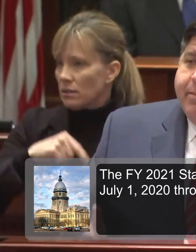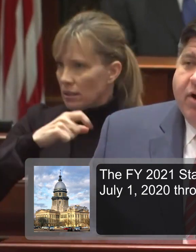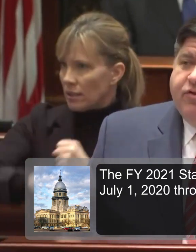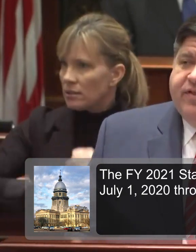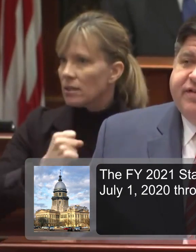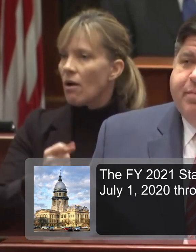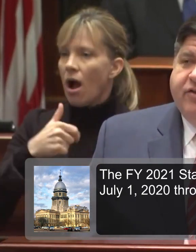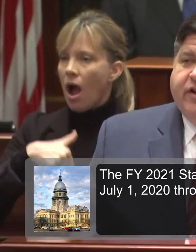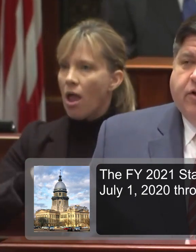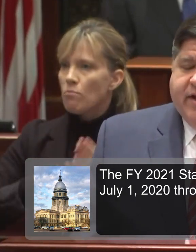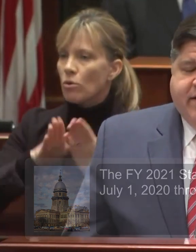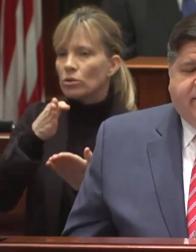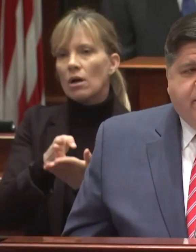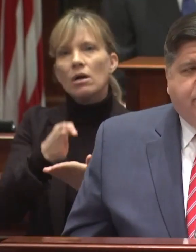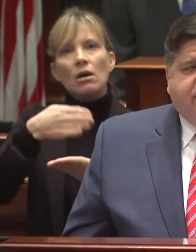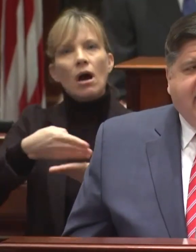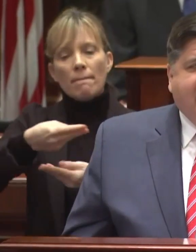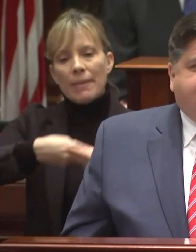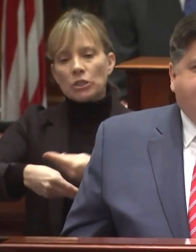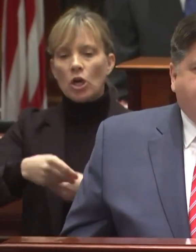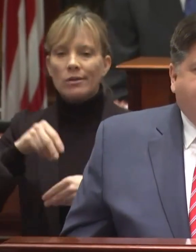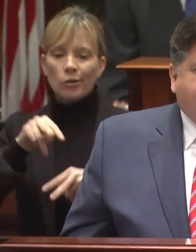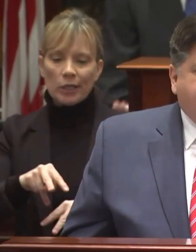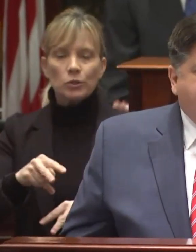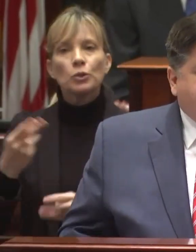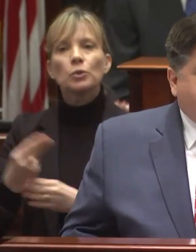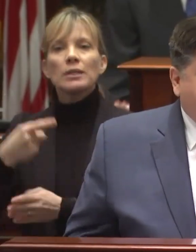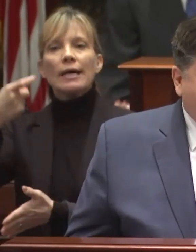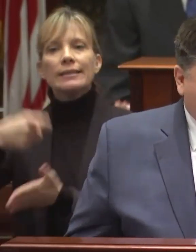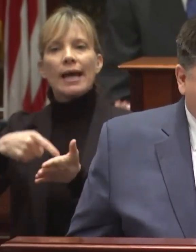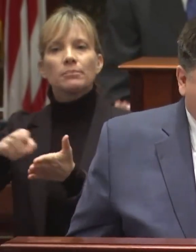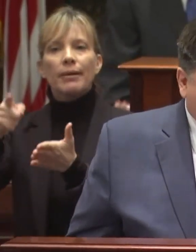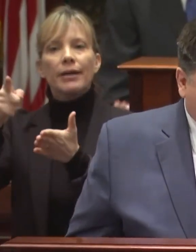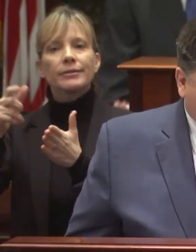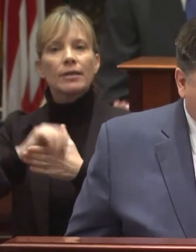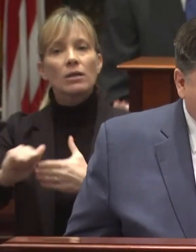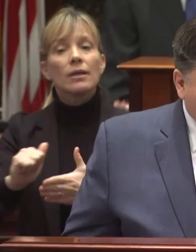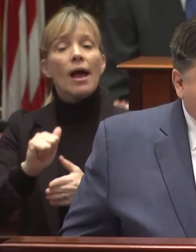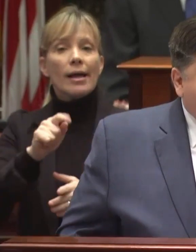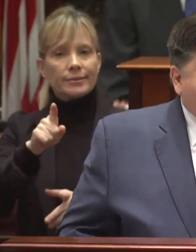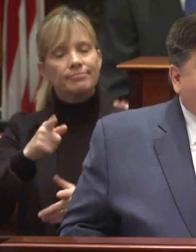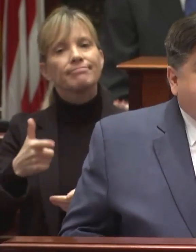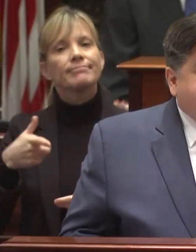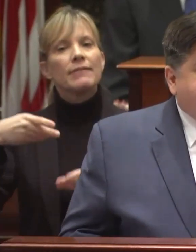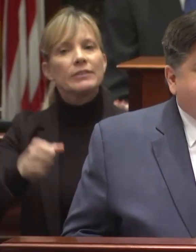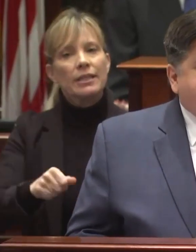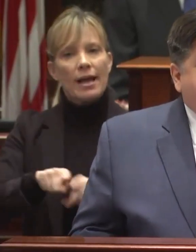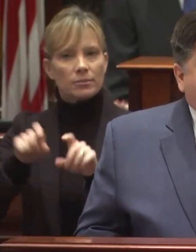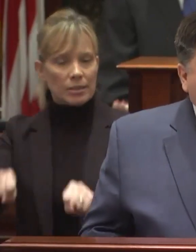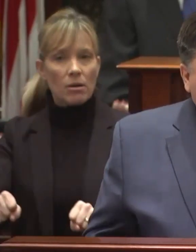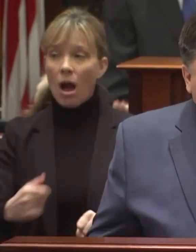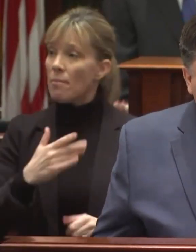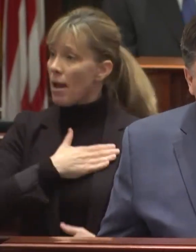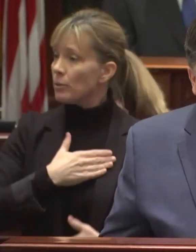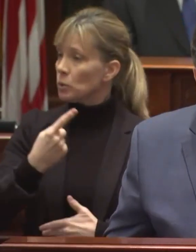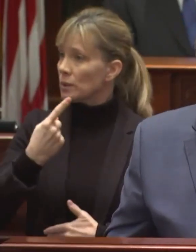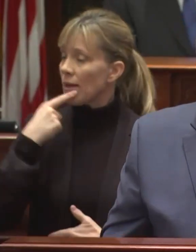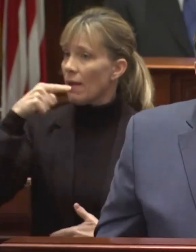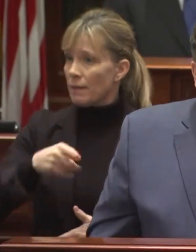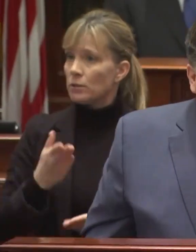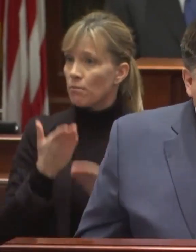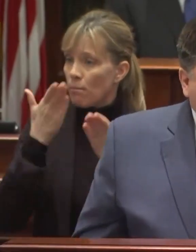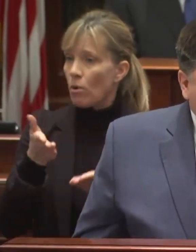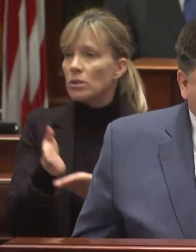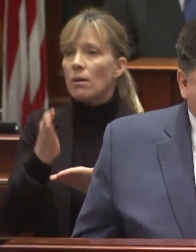year, I approach this budget looking to use taxpayer dollars as efficiently as possible. I'm pleased to say that this proposed